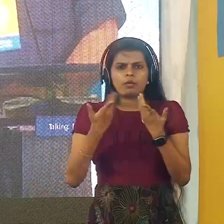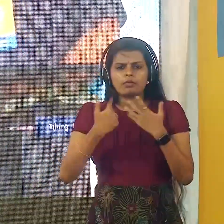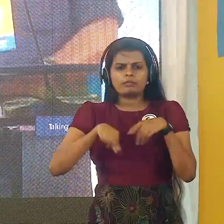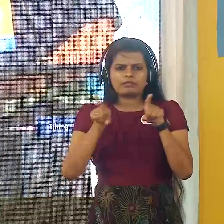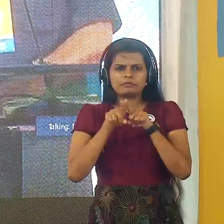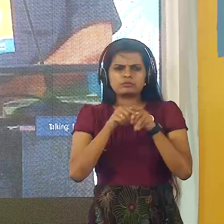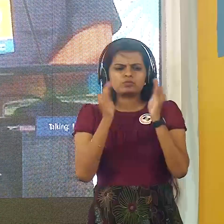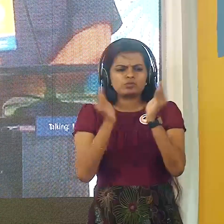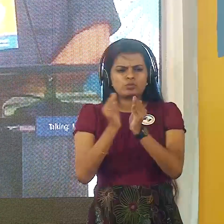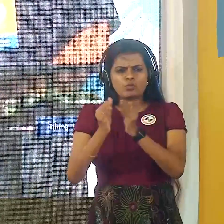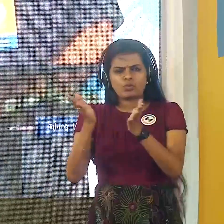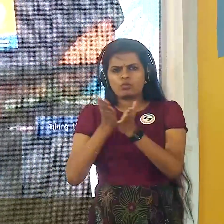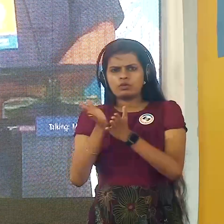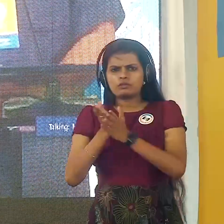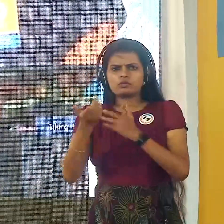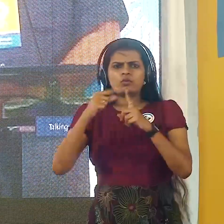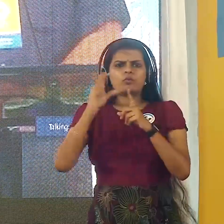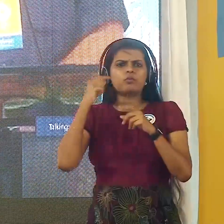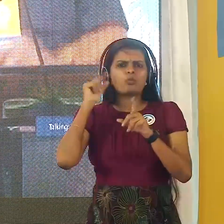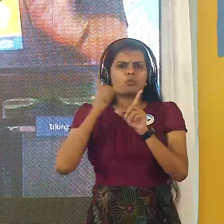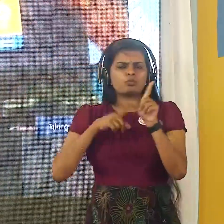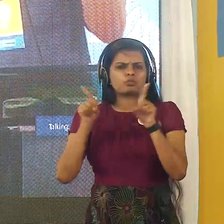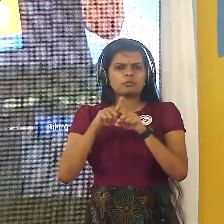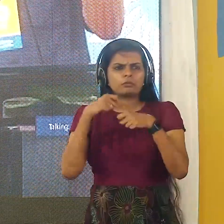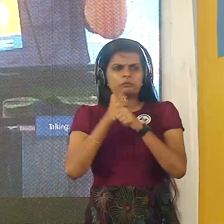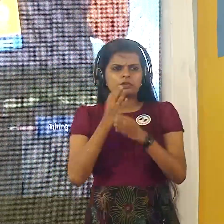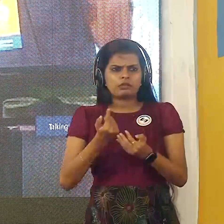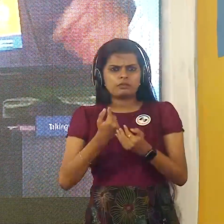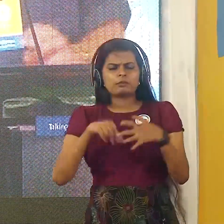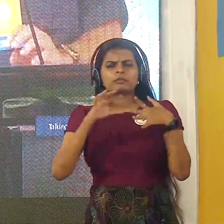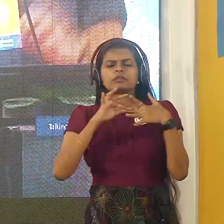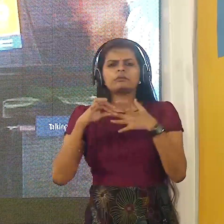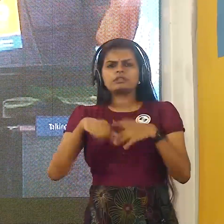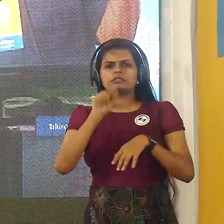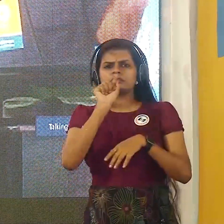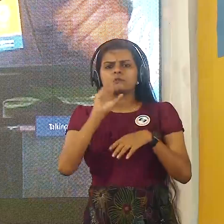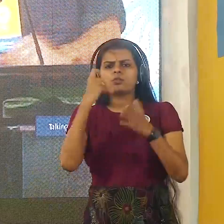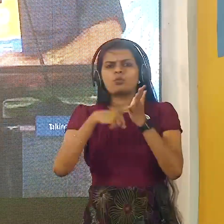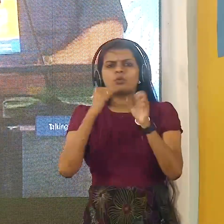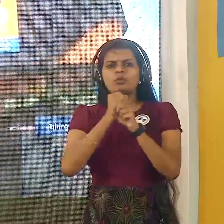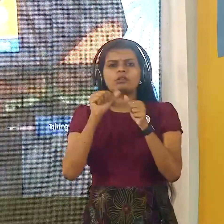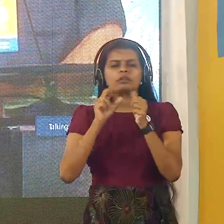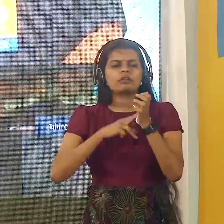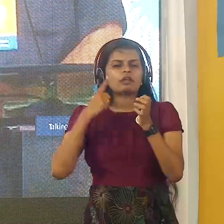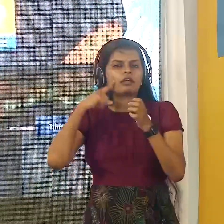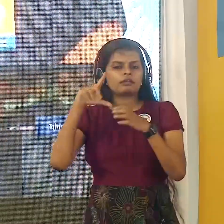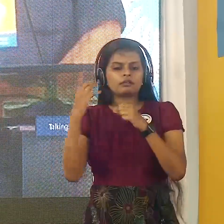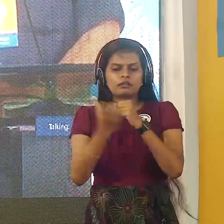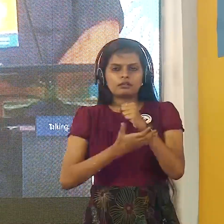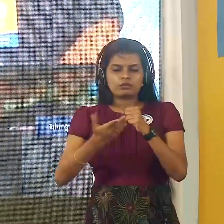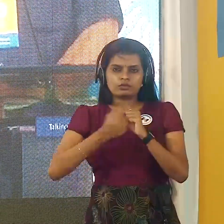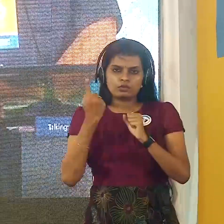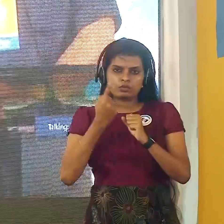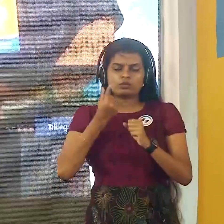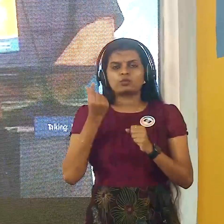pockets and policies for policies for organic agriculture in certain places.